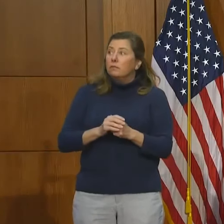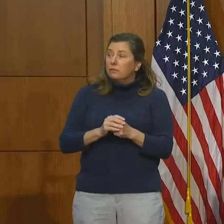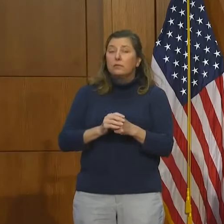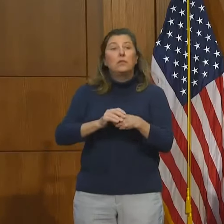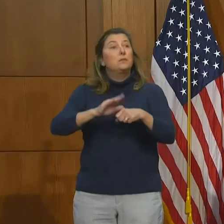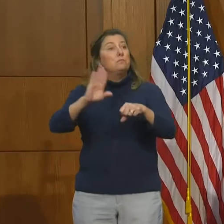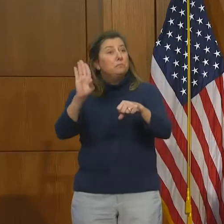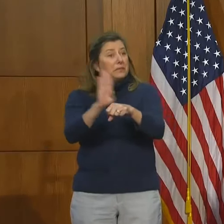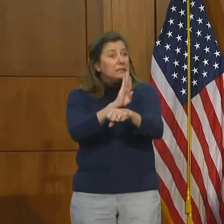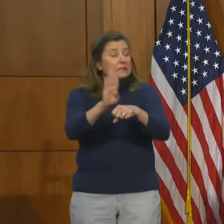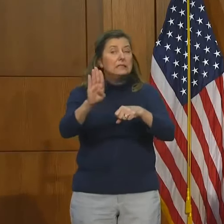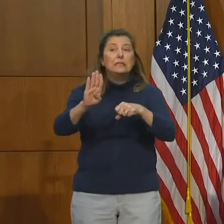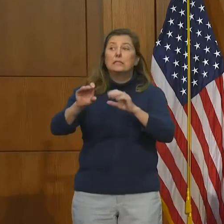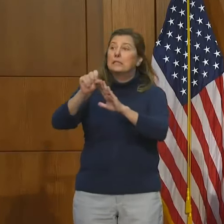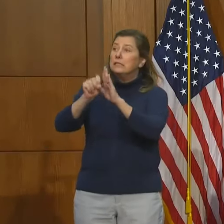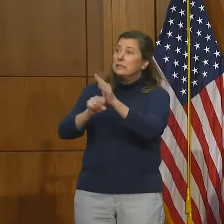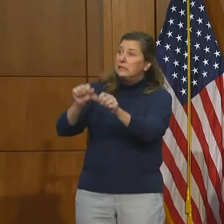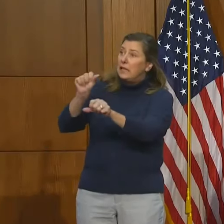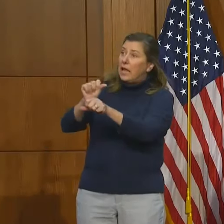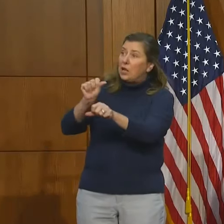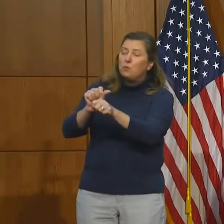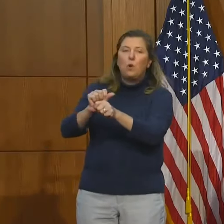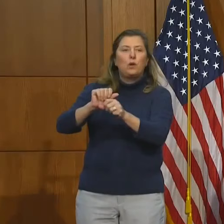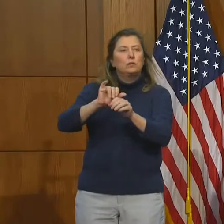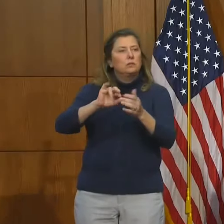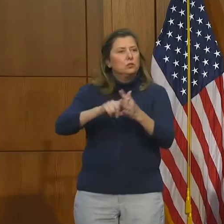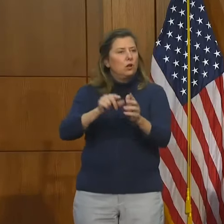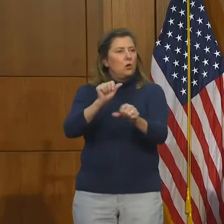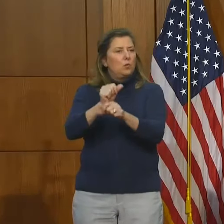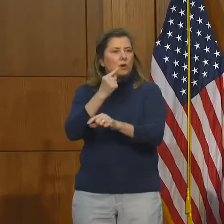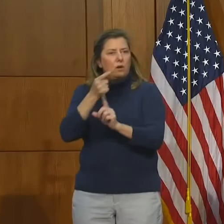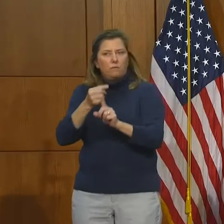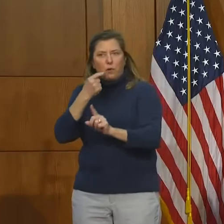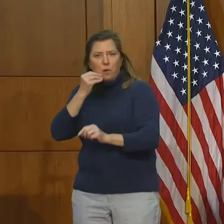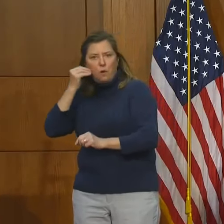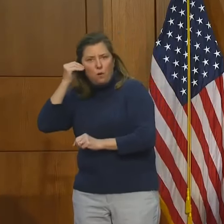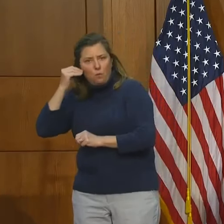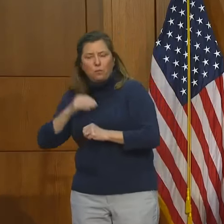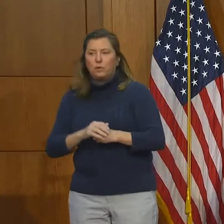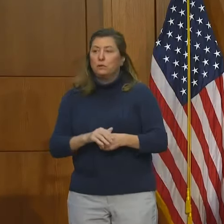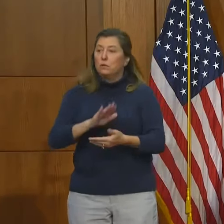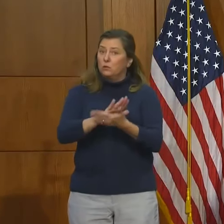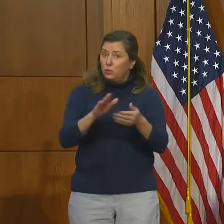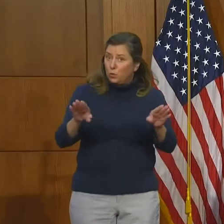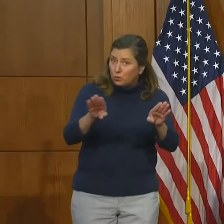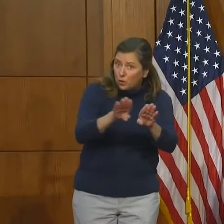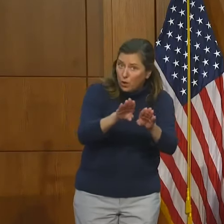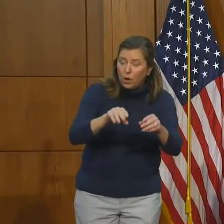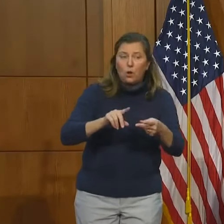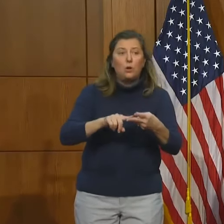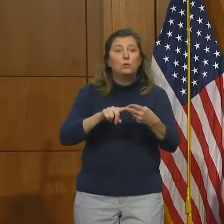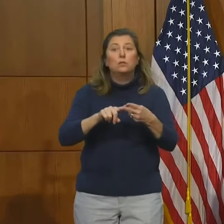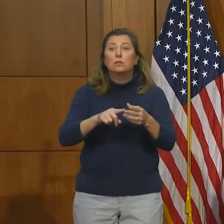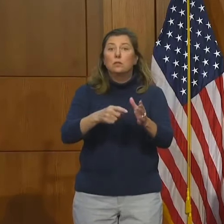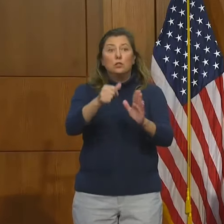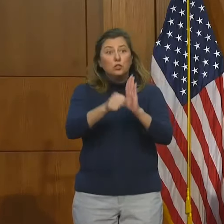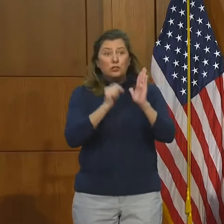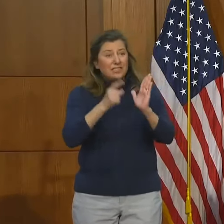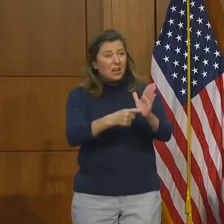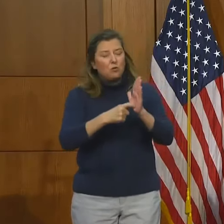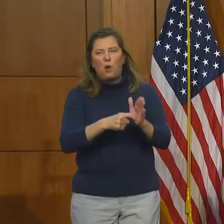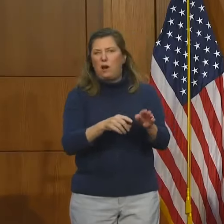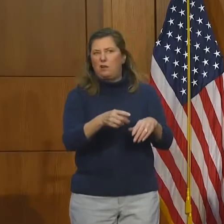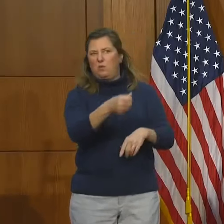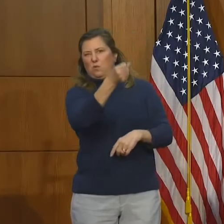many state employees moved to teleworking. We closed schools and banned elective surgeries. We